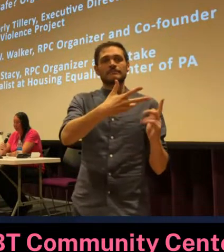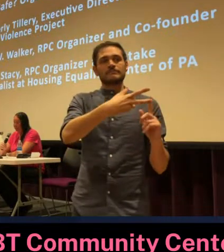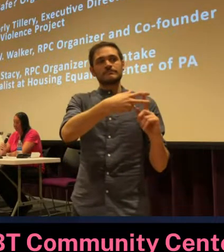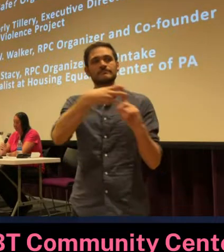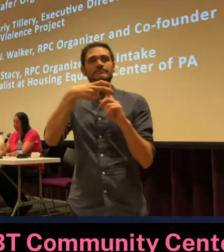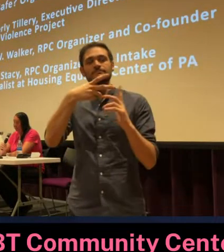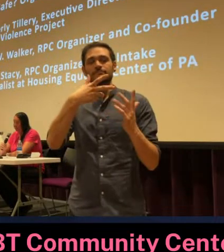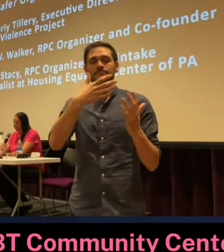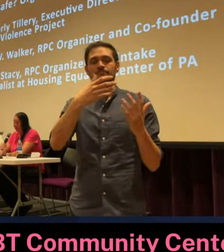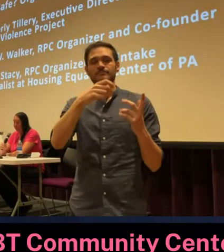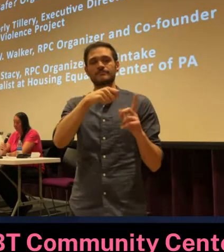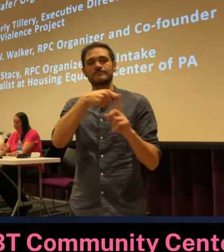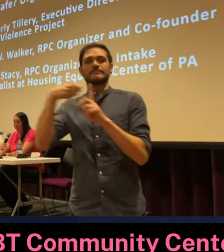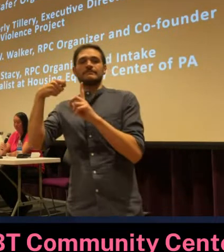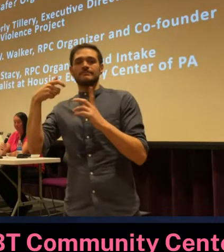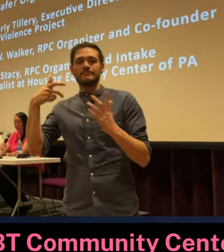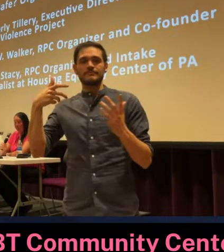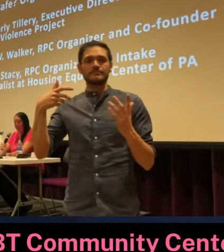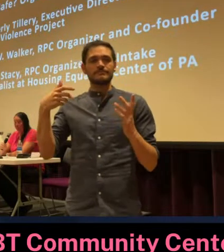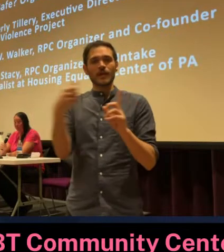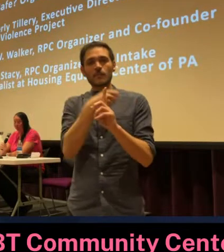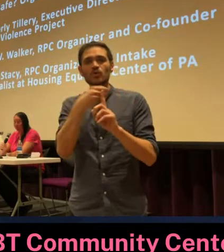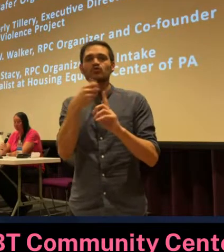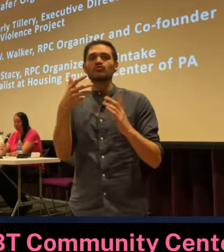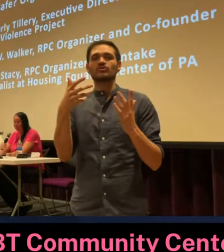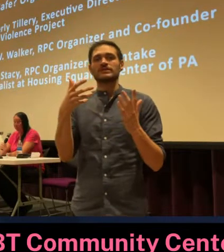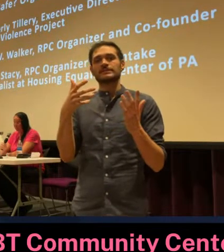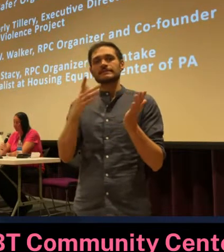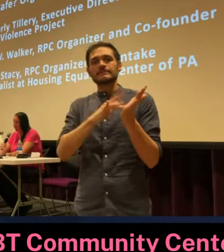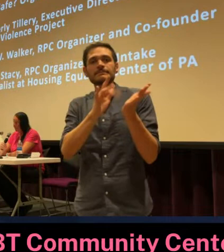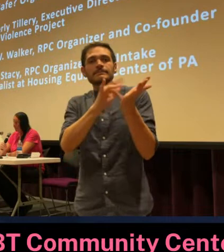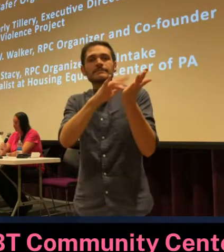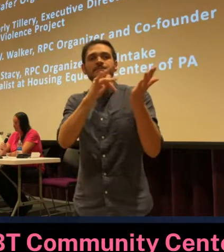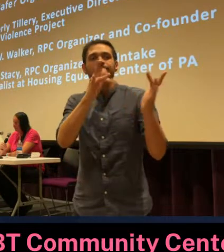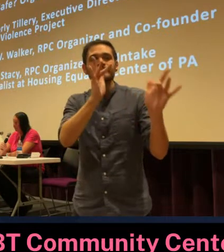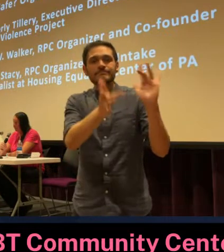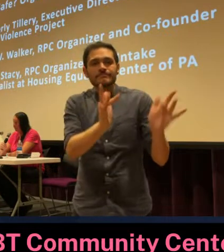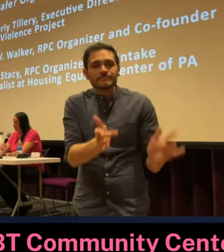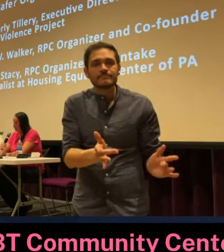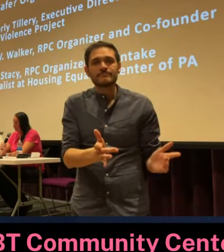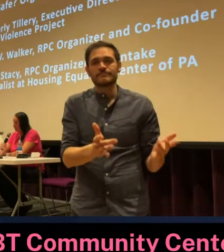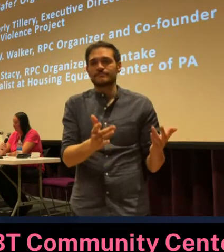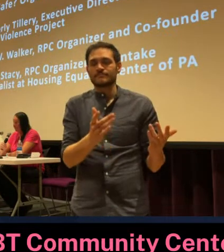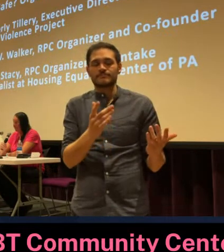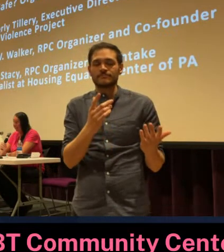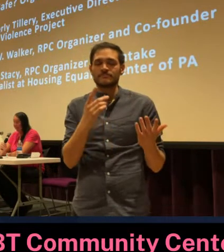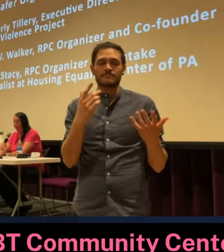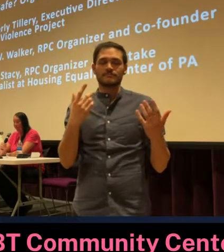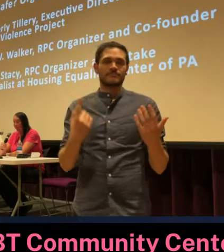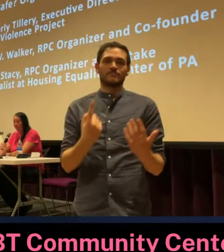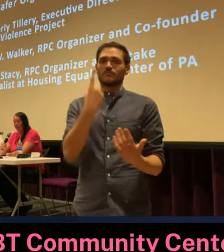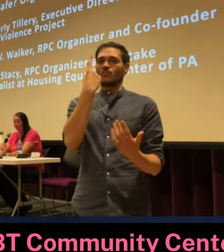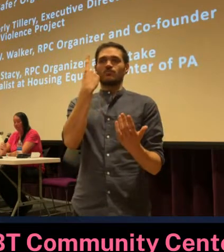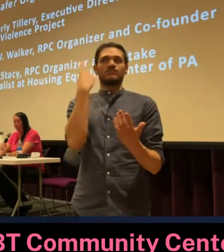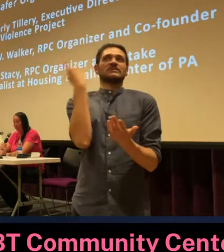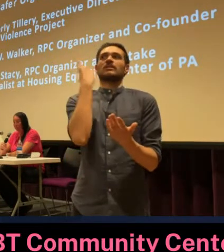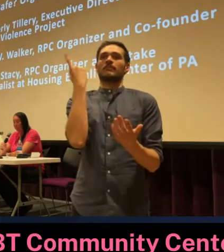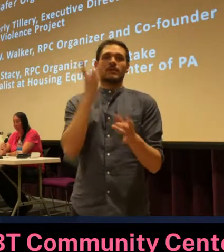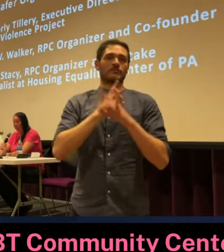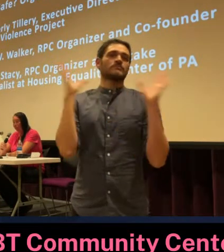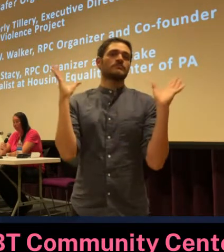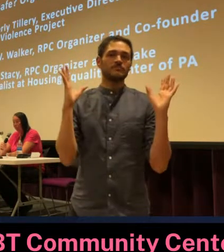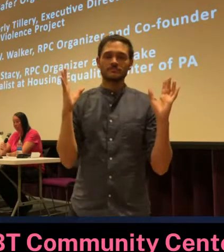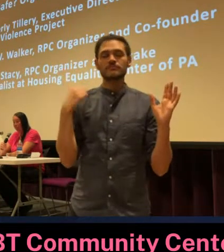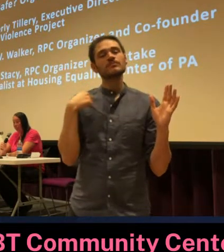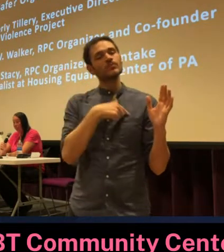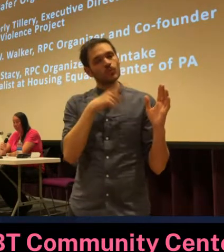and using or abusing them in one way or another. We need to get them off the streets, even if